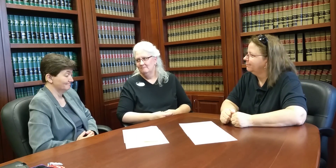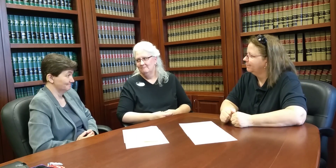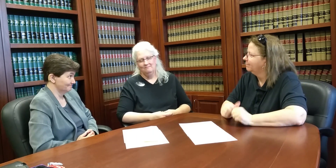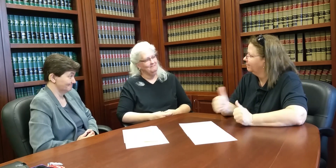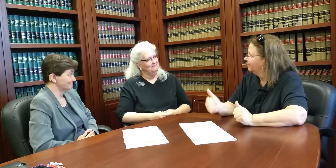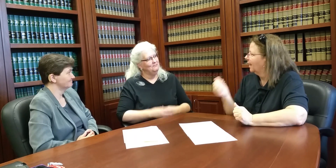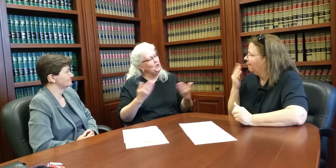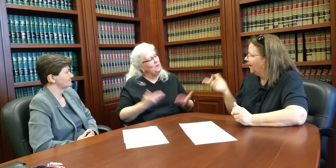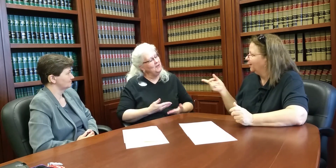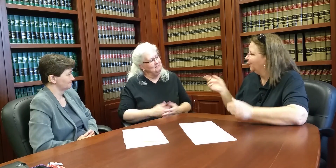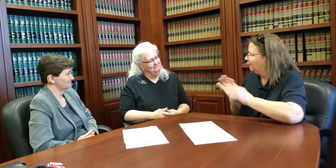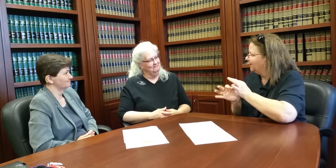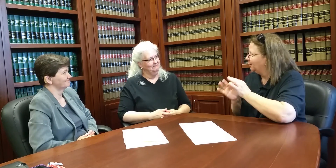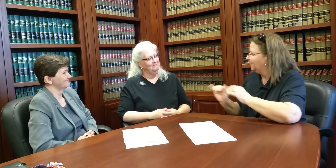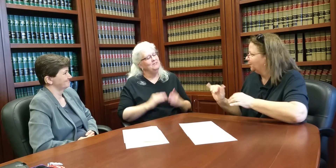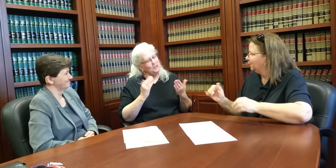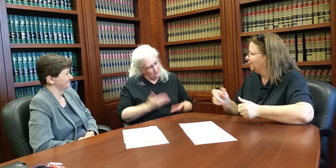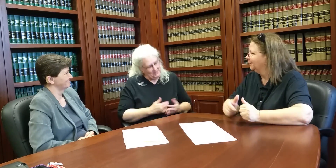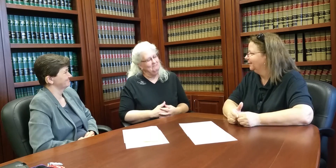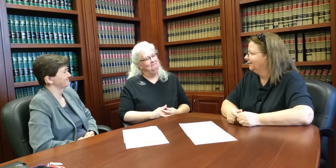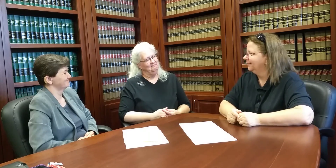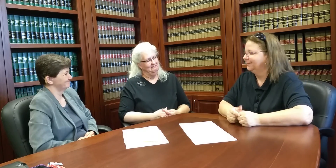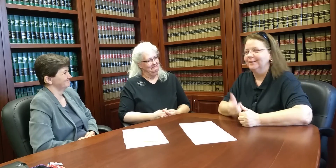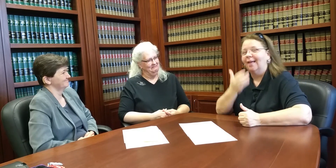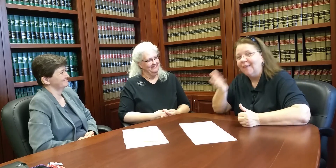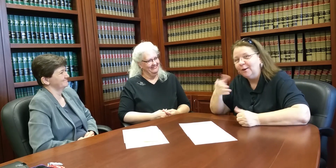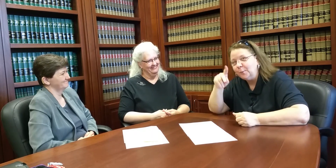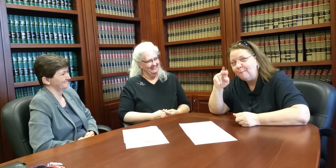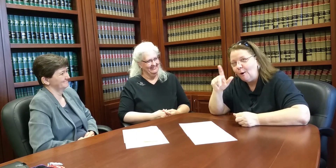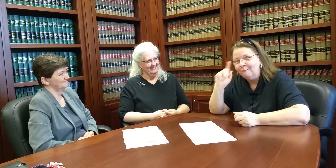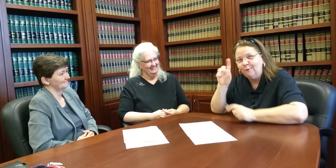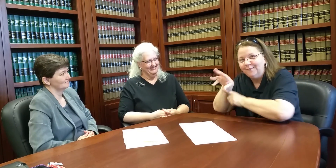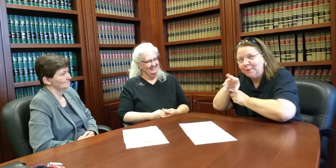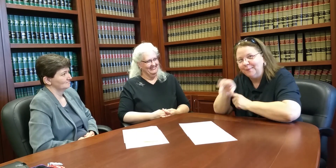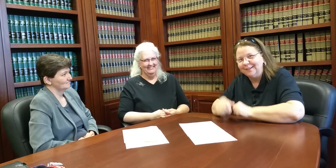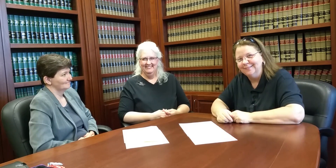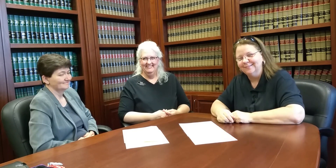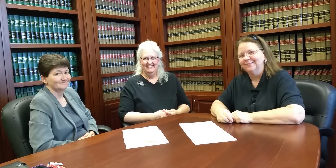Thank you for doing so. Thank you, Paul, for